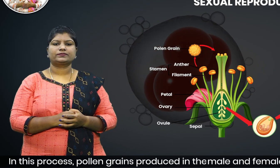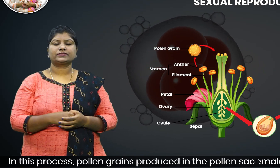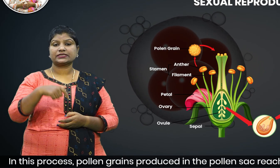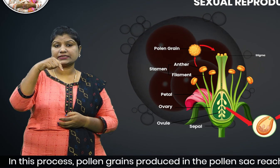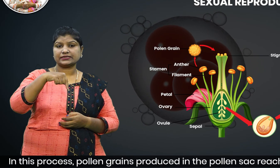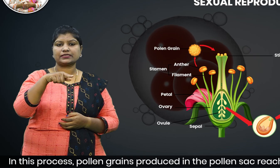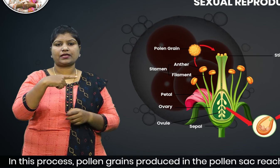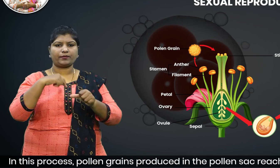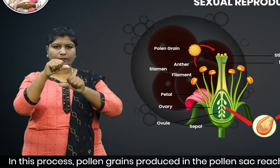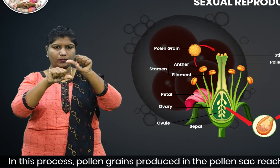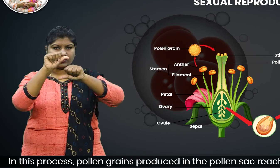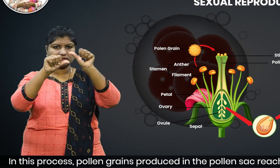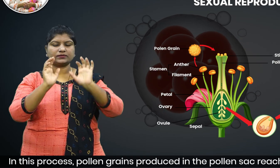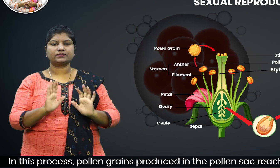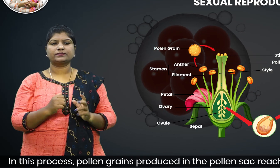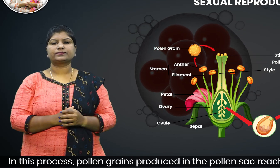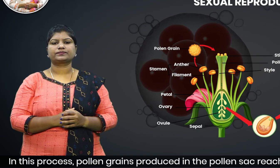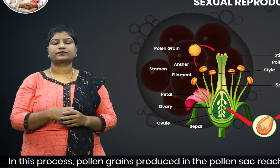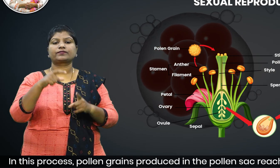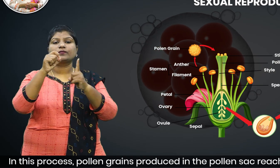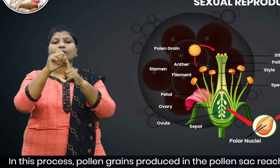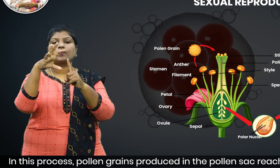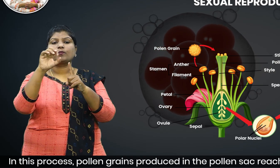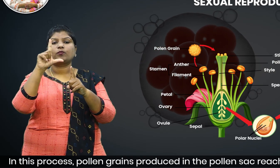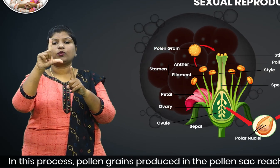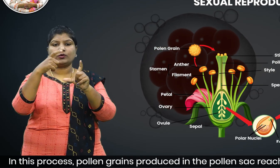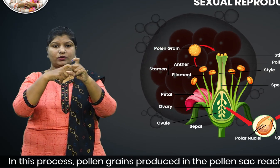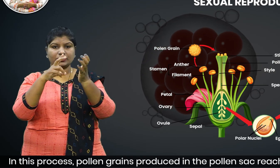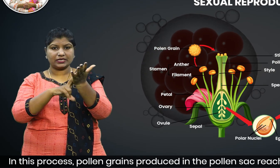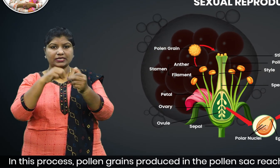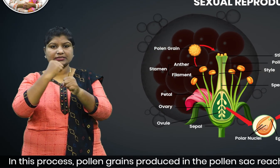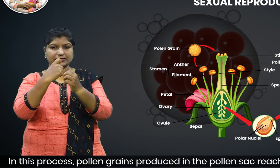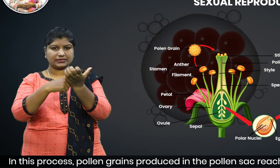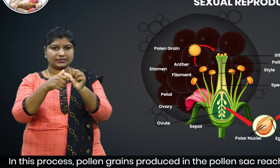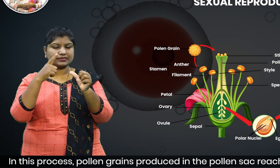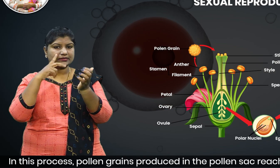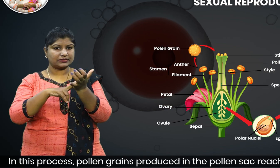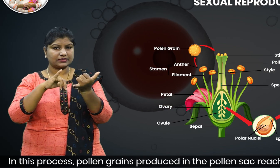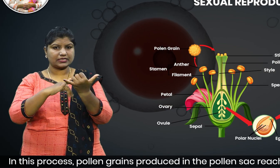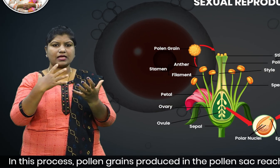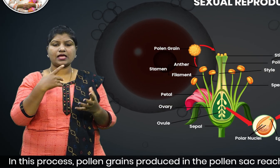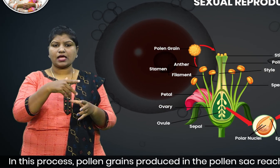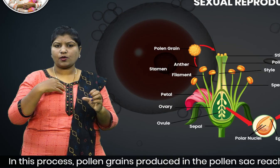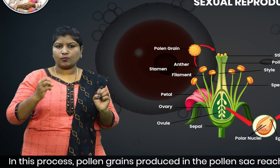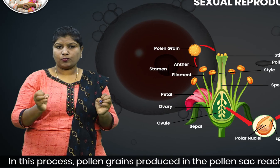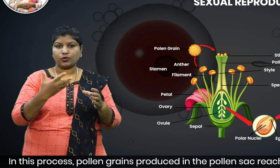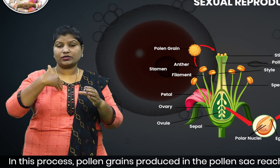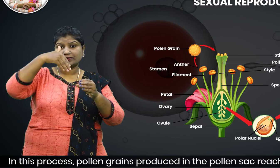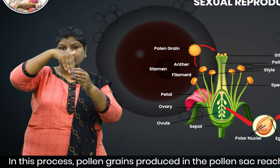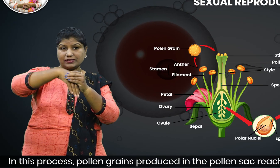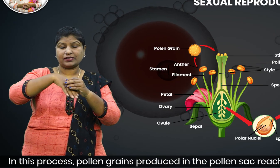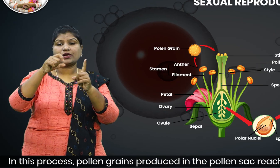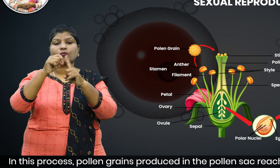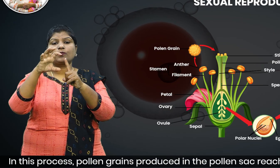In this process, pollen grains produced in the pollen sac reach